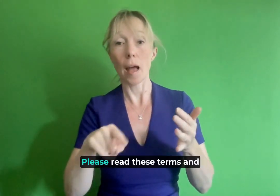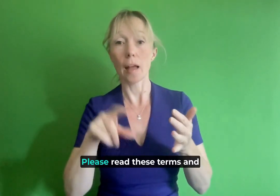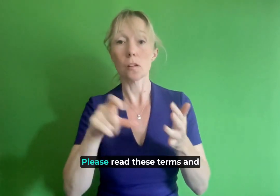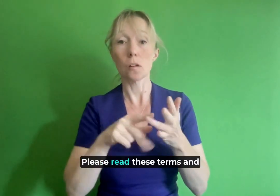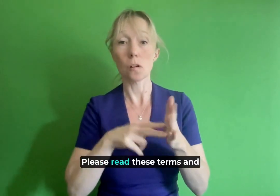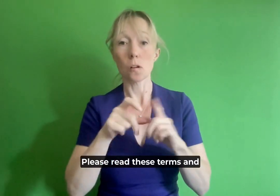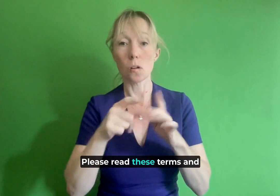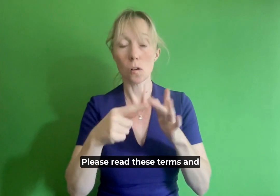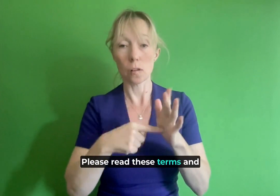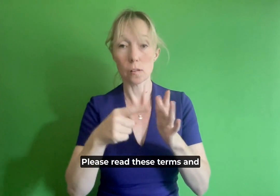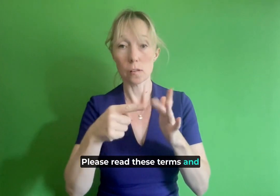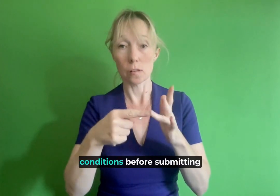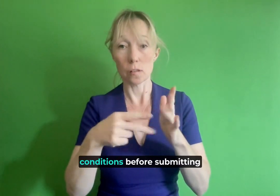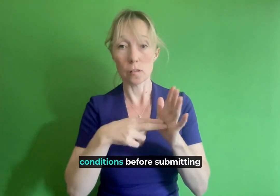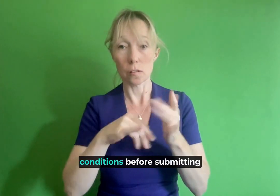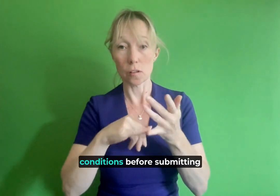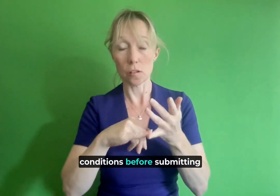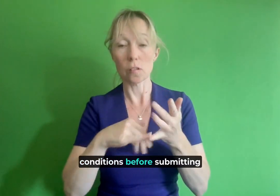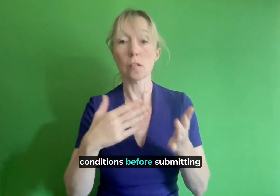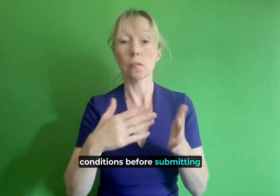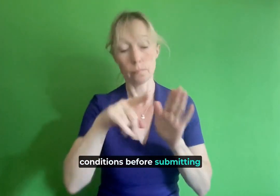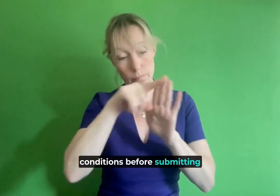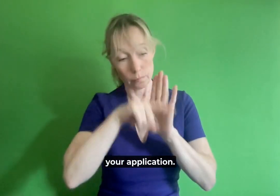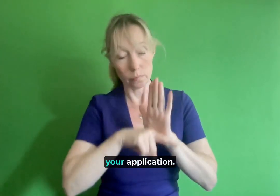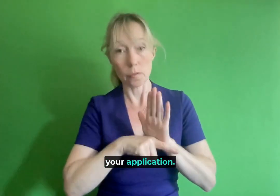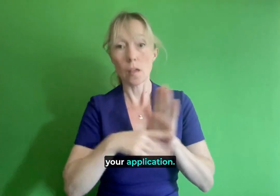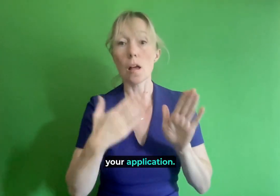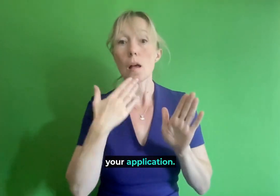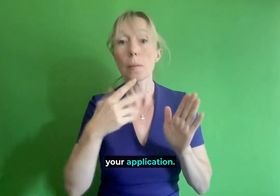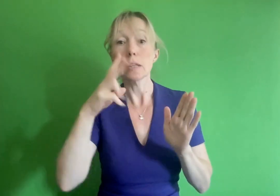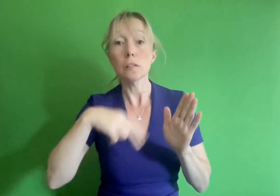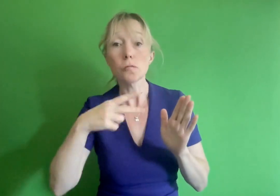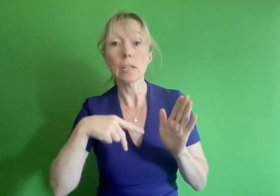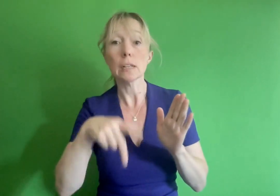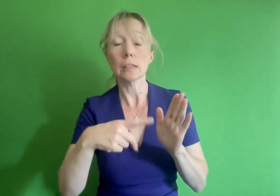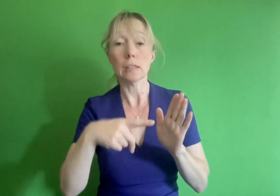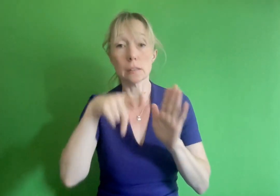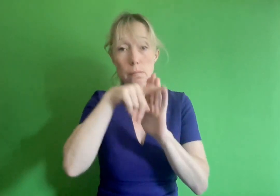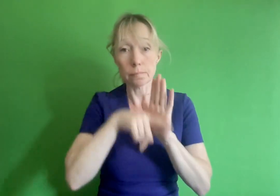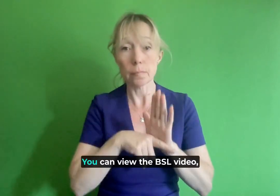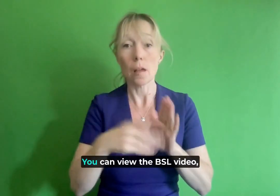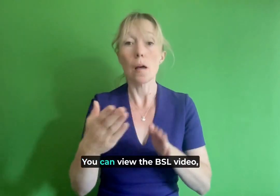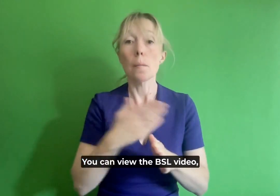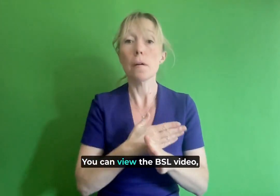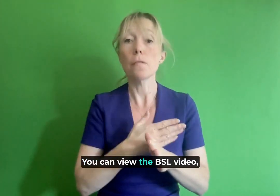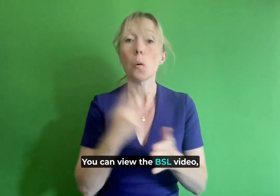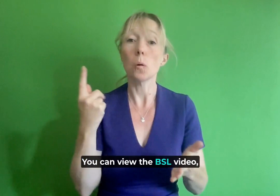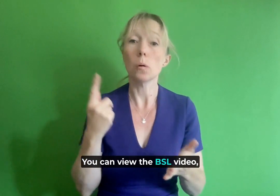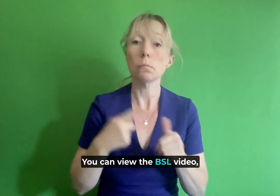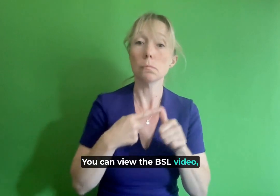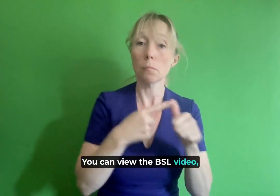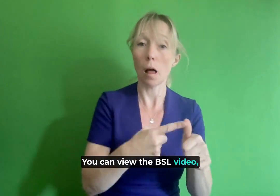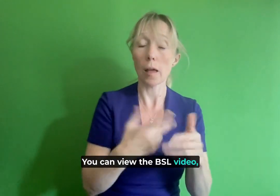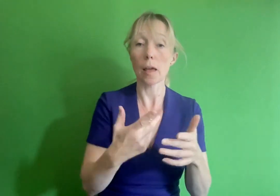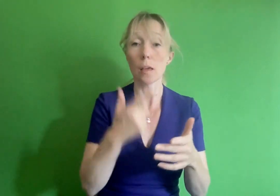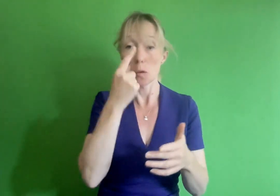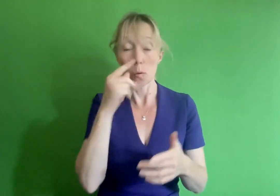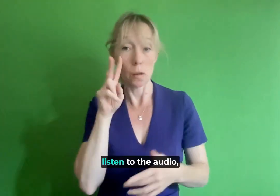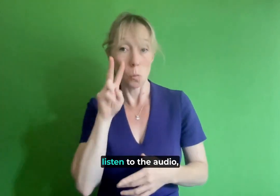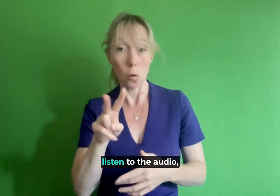Please read these terms and conditions before submitting your application. You can view the BSL video, listen